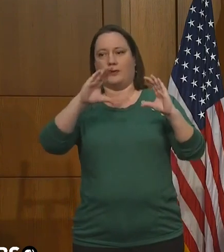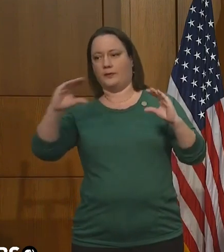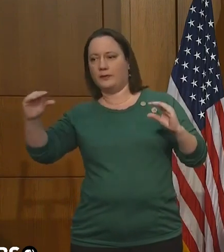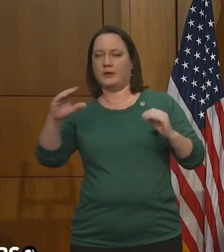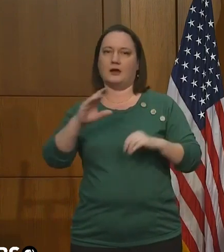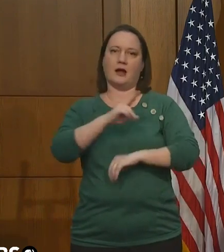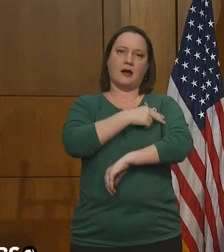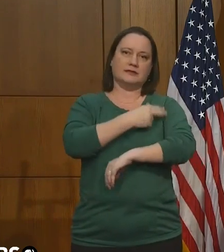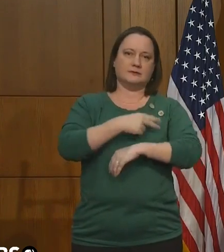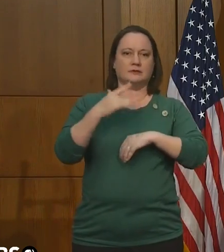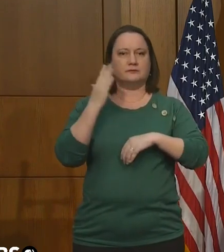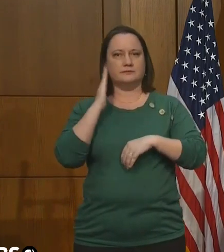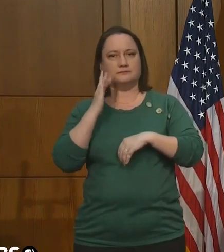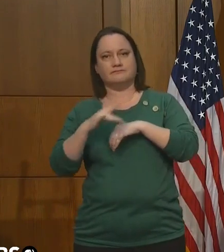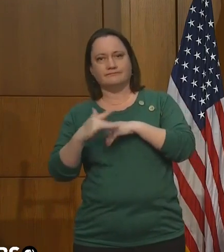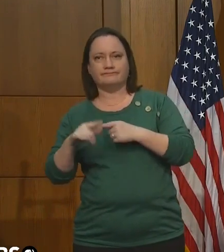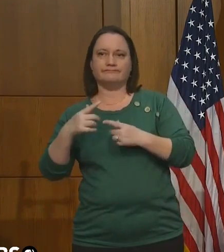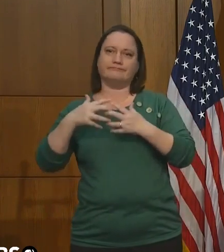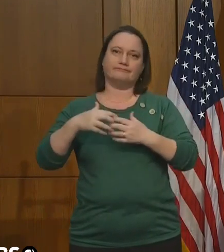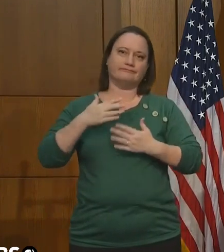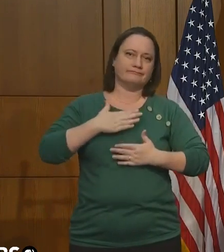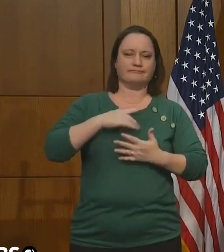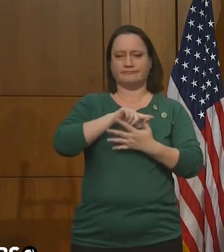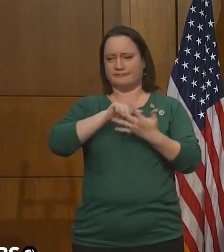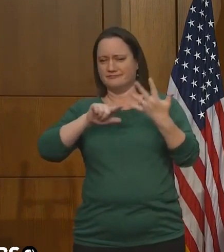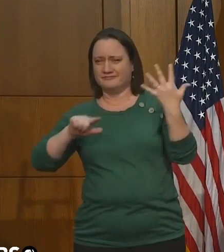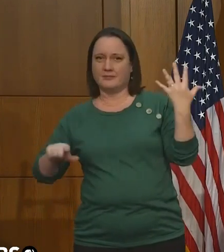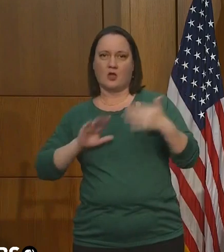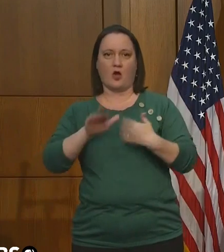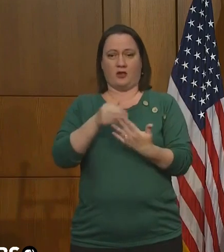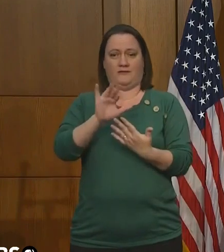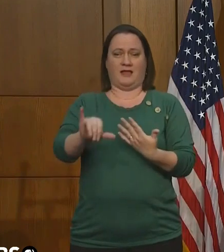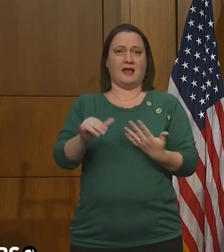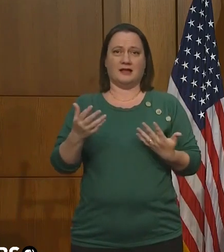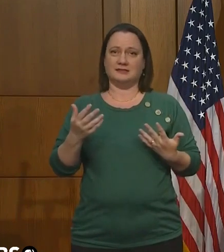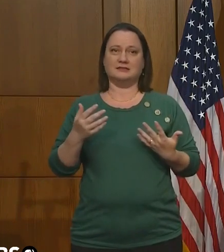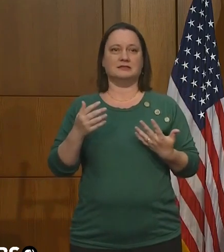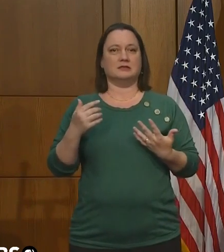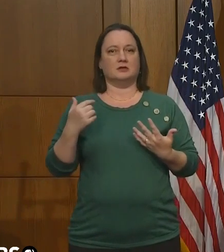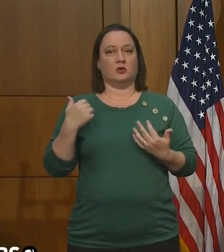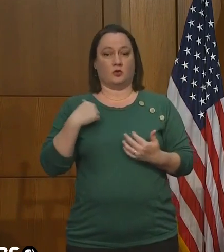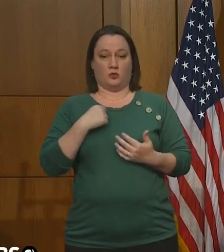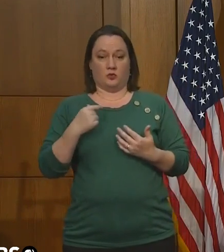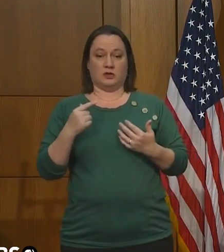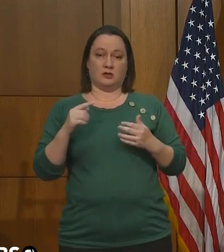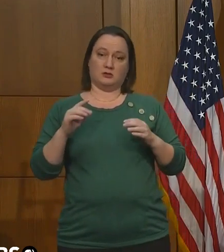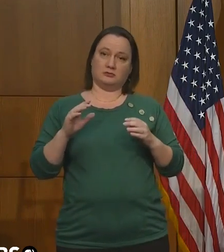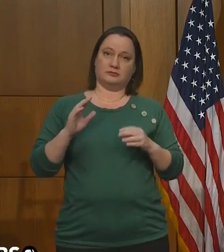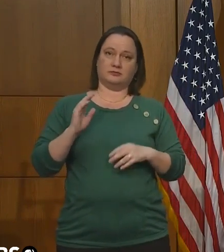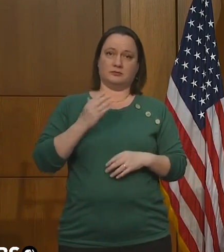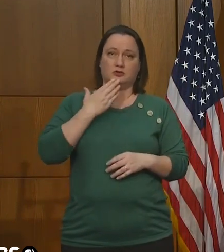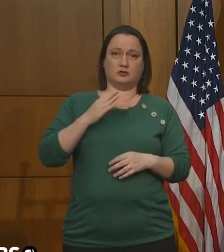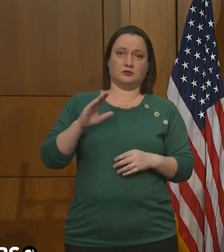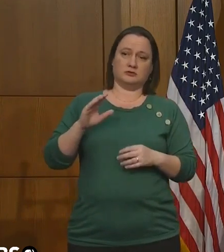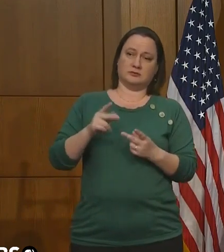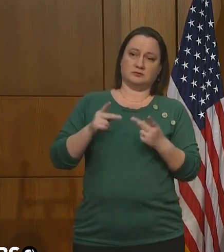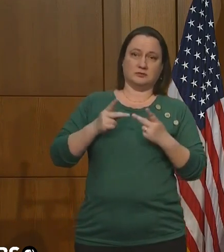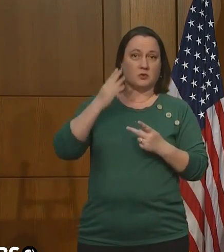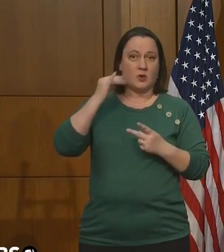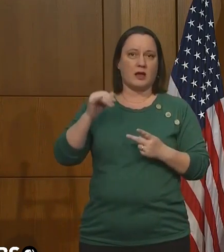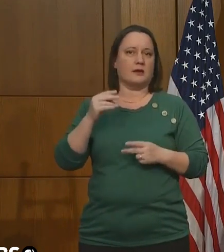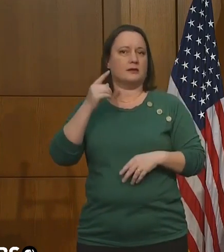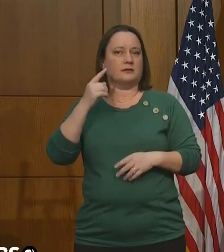hospital capacity and ventilators and our ability to test and the PPE. We're where we are today because of Virginians, and I say thank